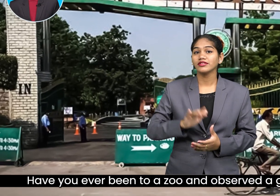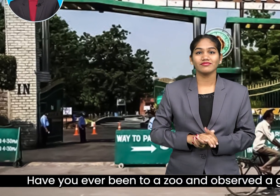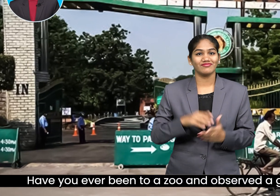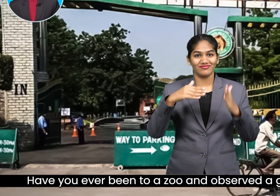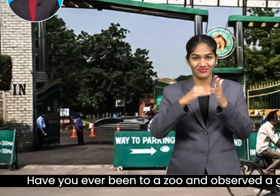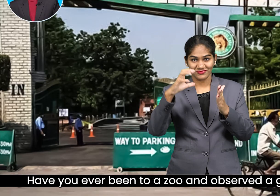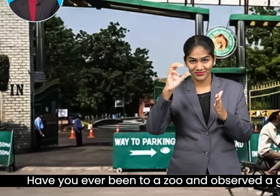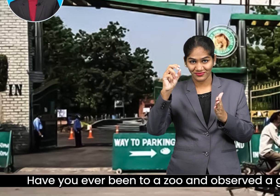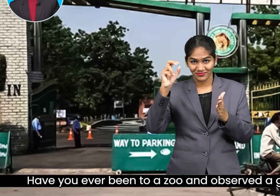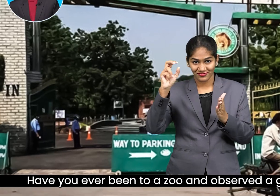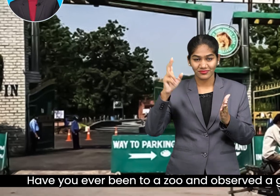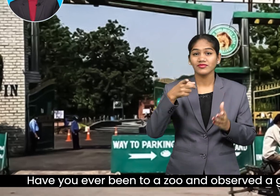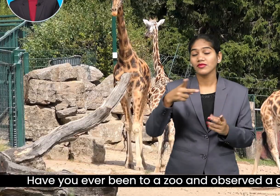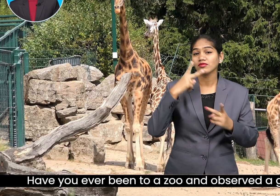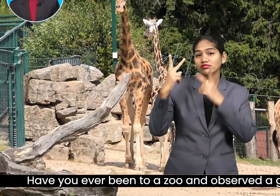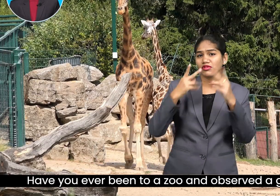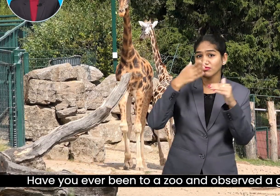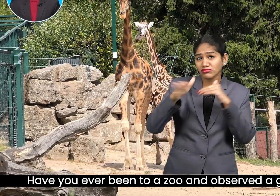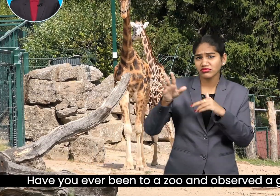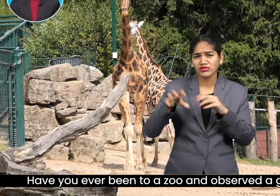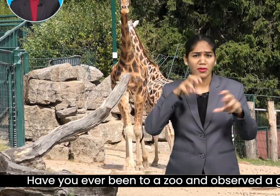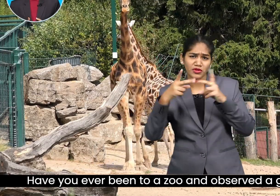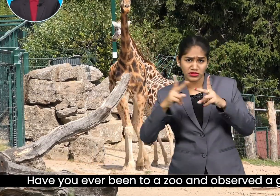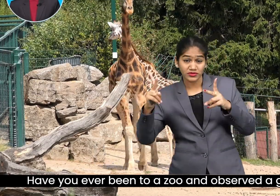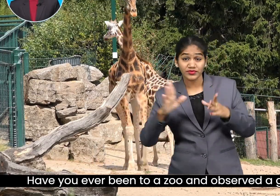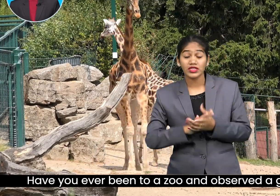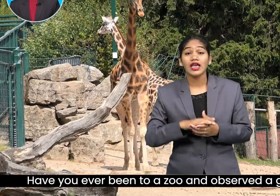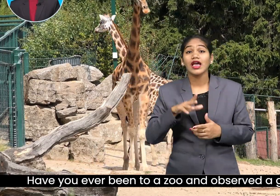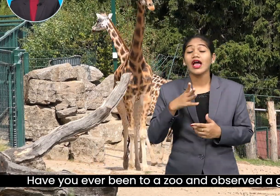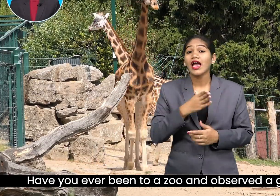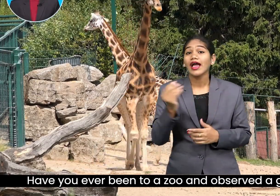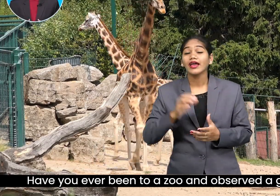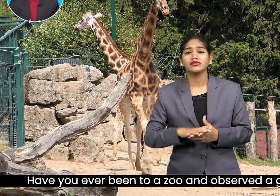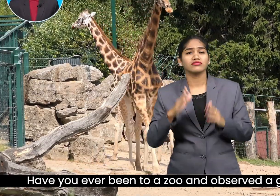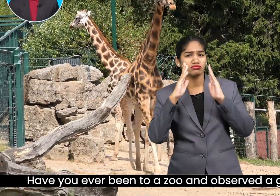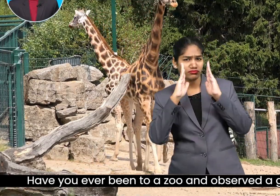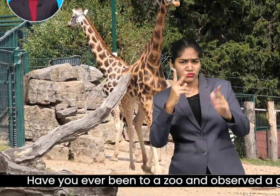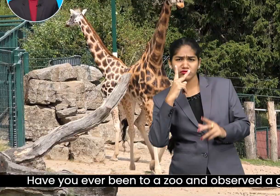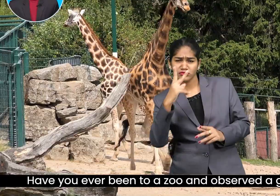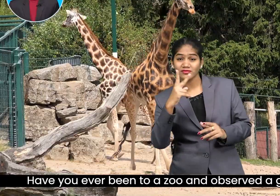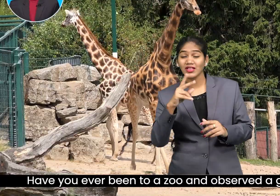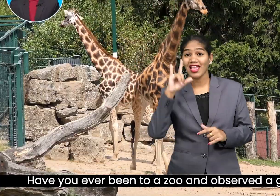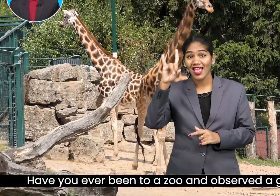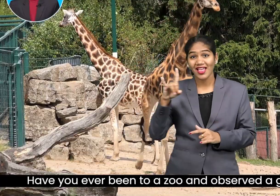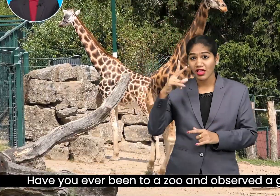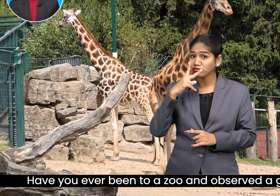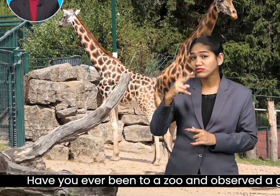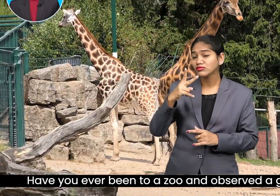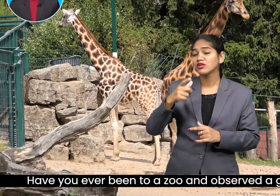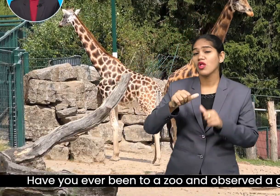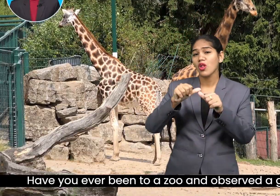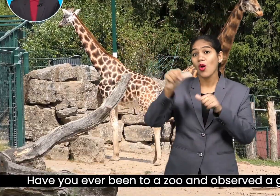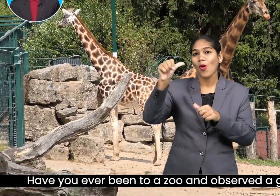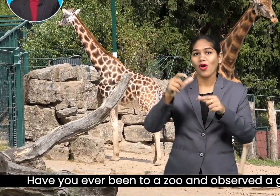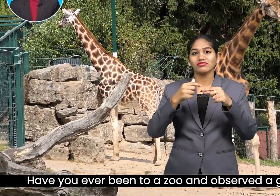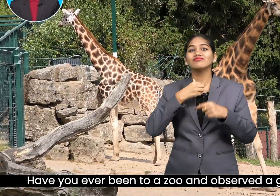Have you ever been to a zoo and observed a giraffe and its long neck?